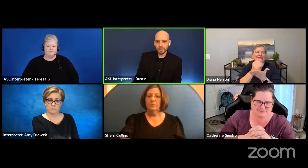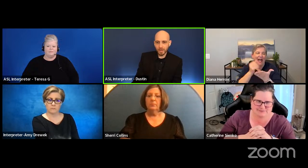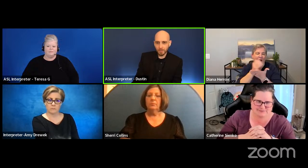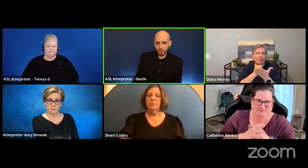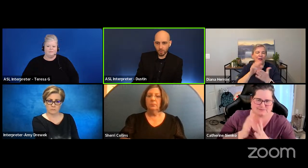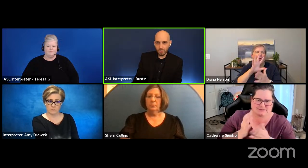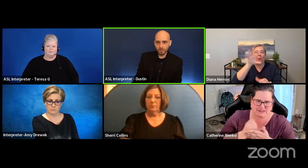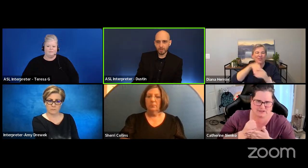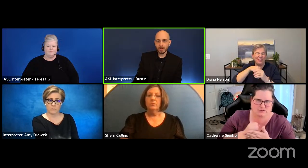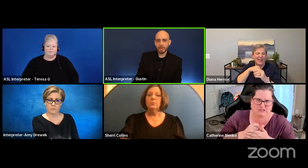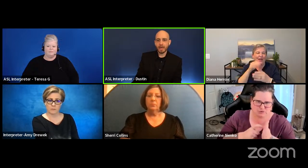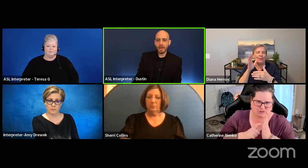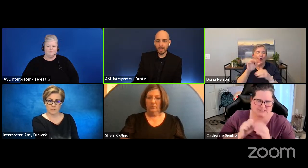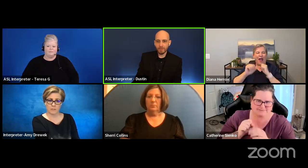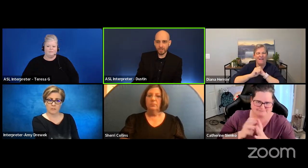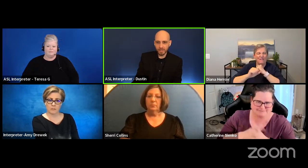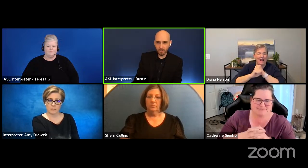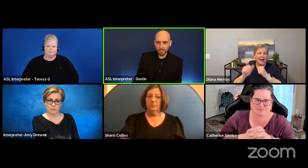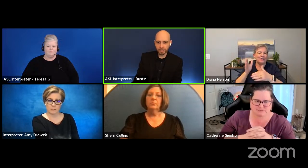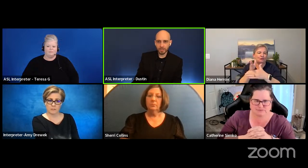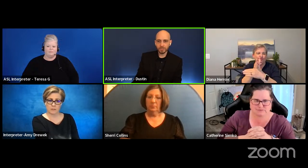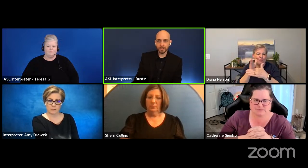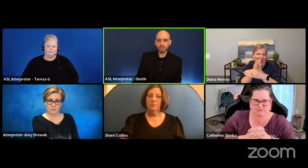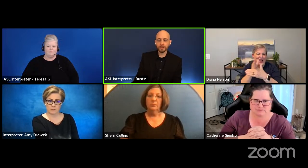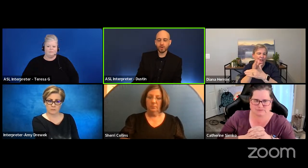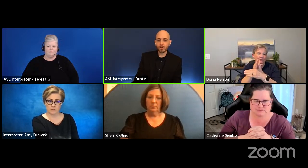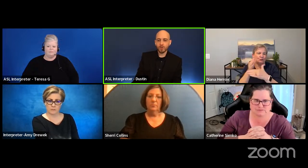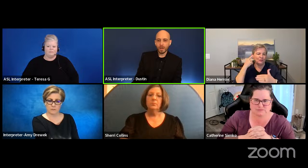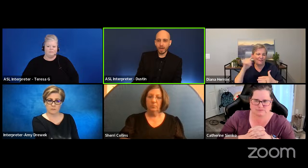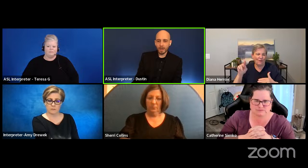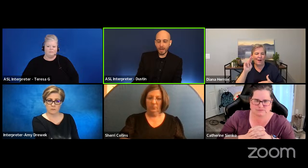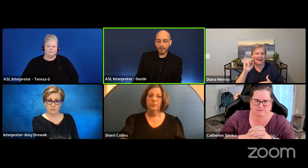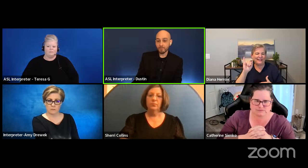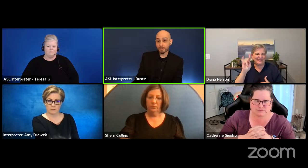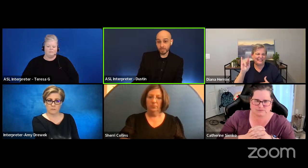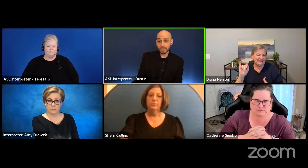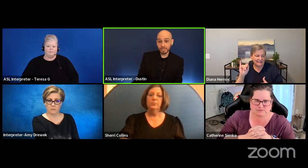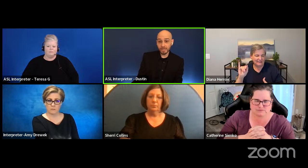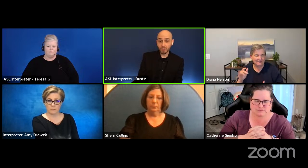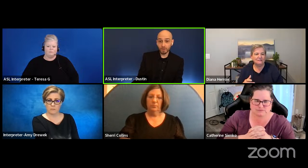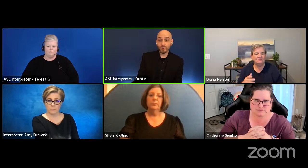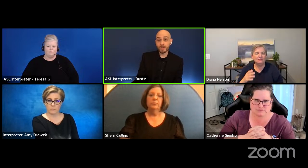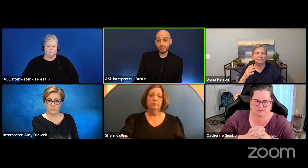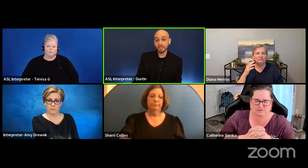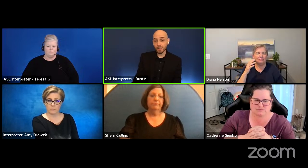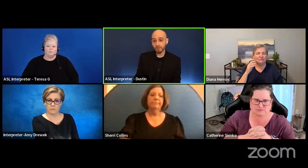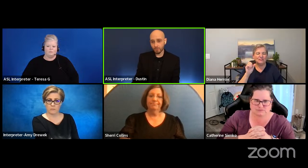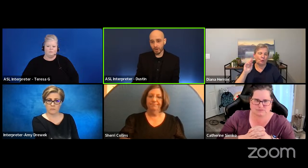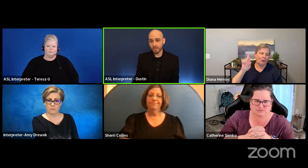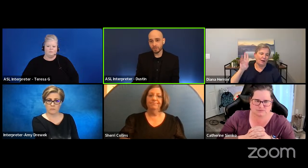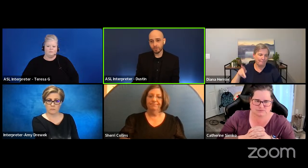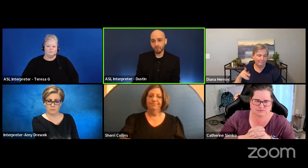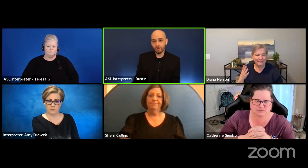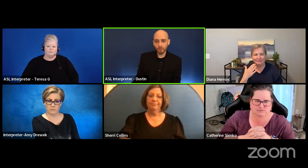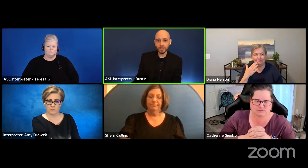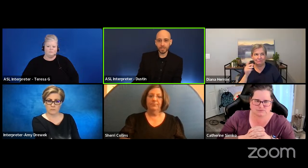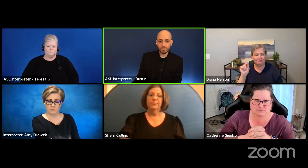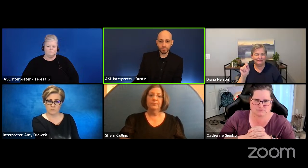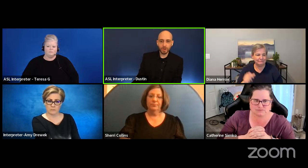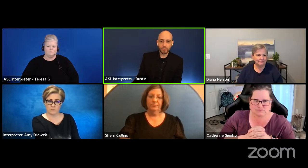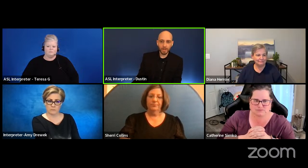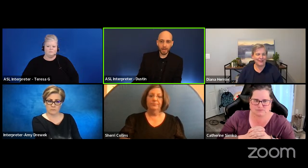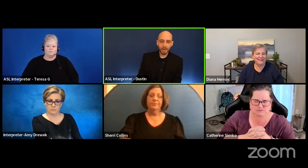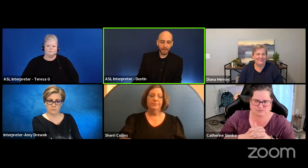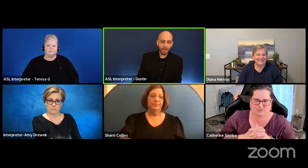to complete the paperwork and have these salary discussions and select a salary within the salary range for